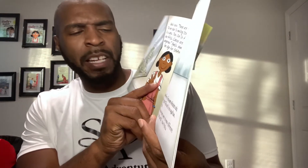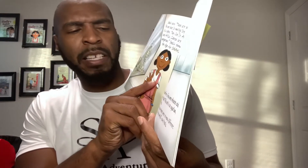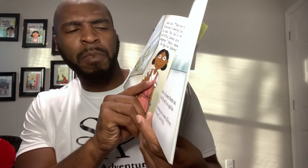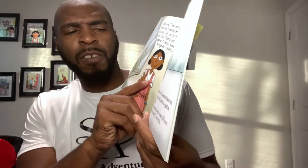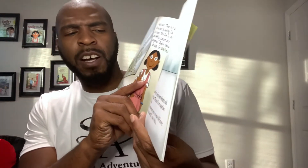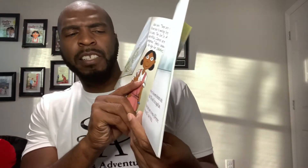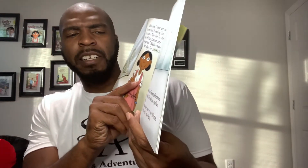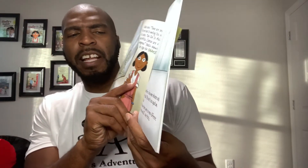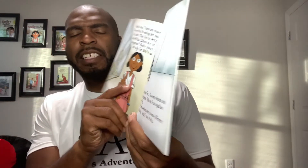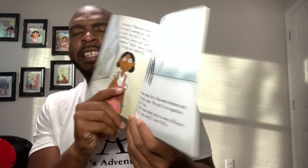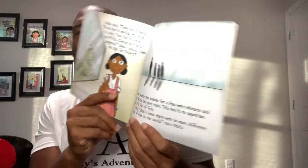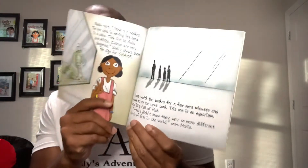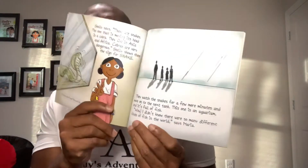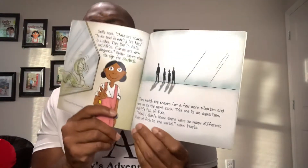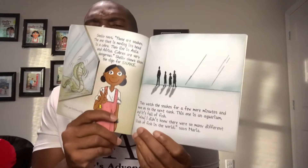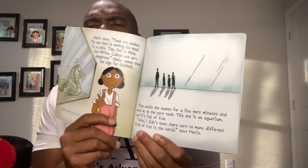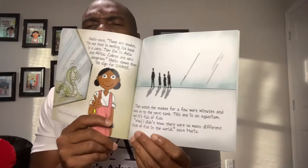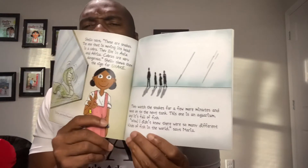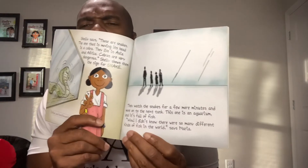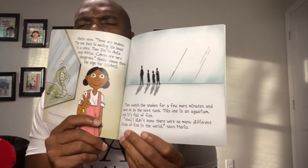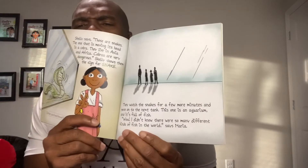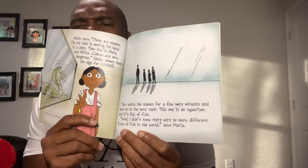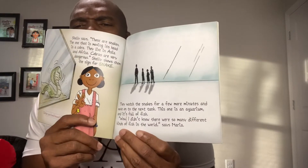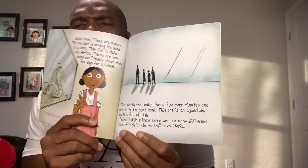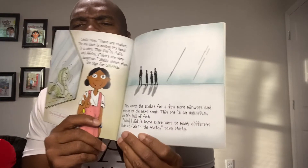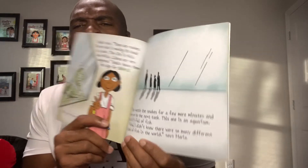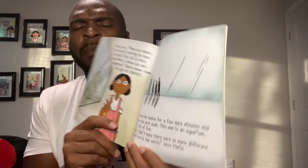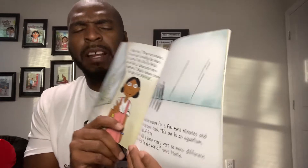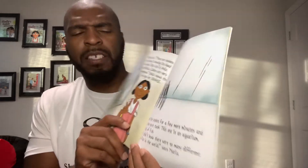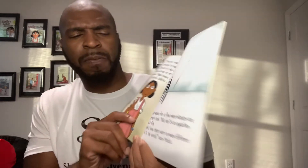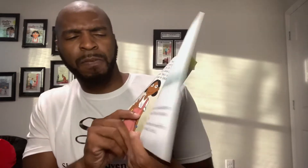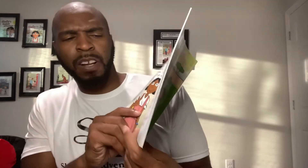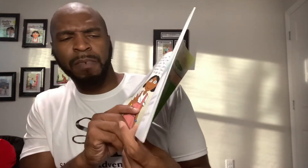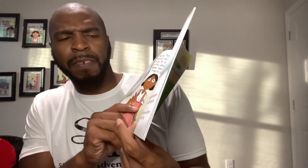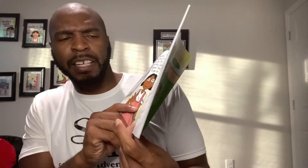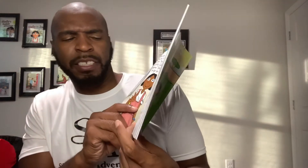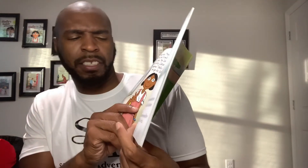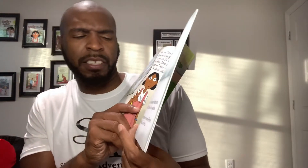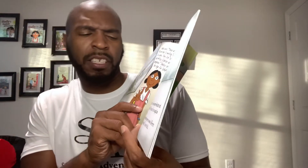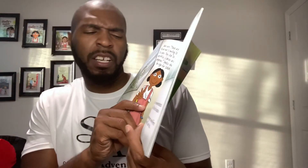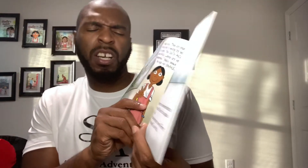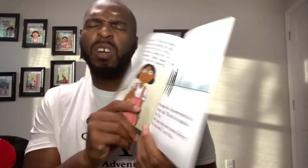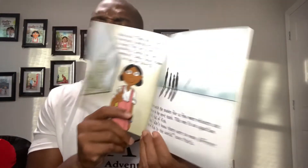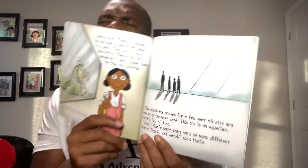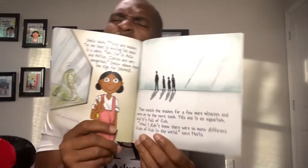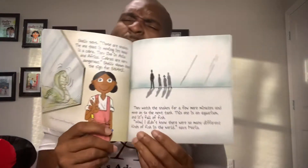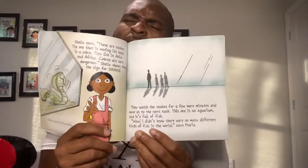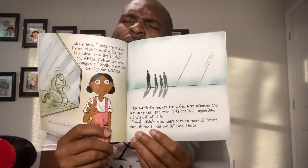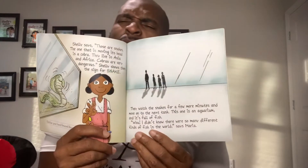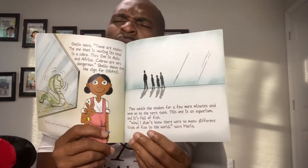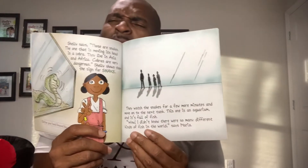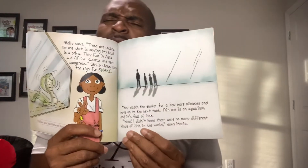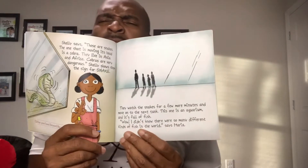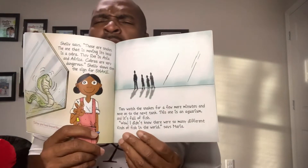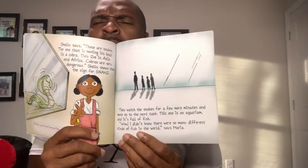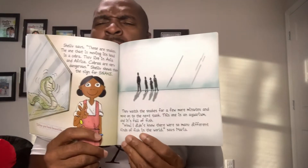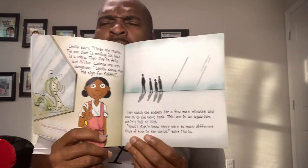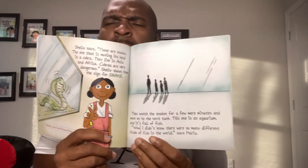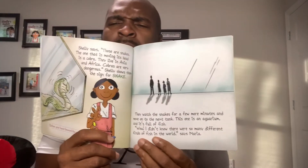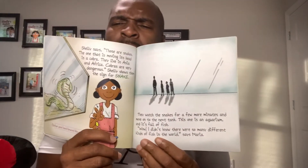move on to the next tank. This is an aquarium and it's full of fish. Wow, I didn't know there was so many different